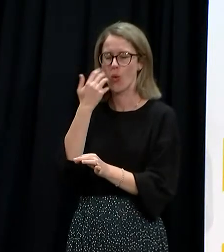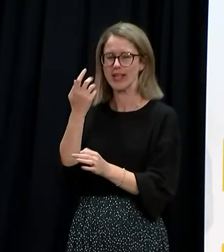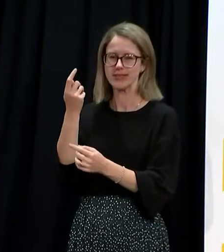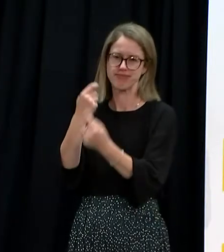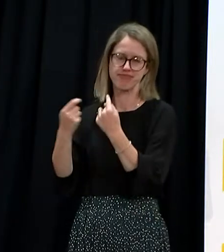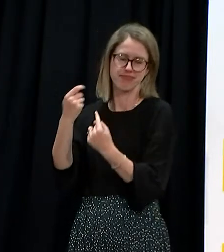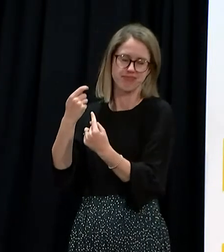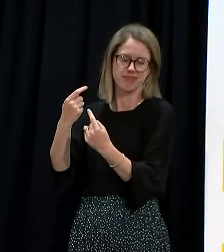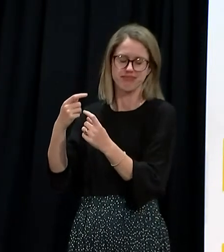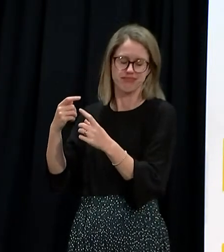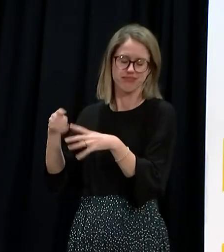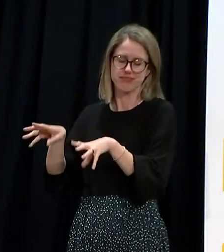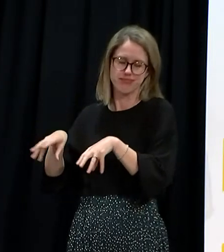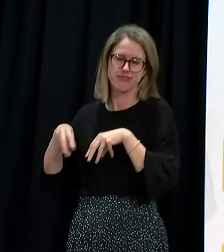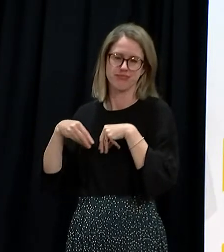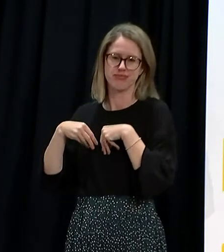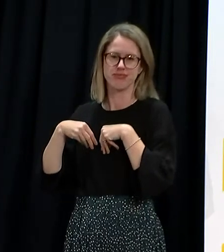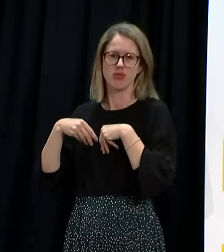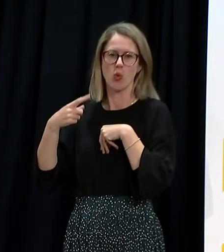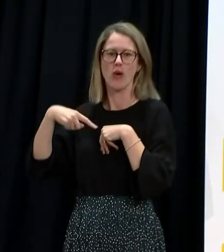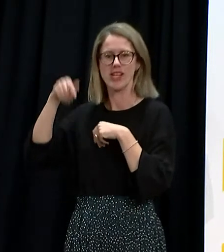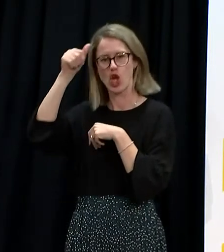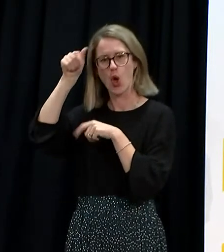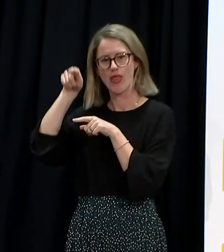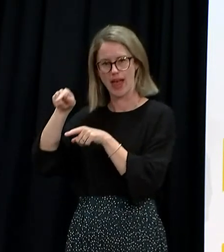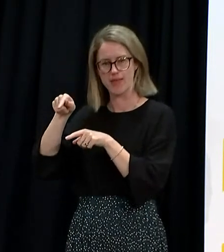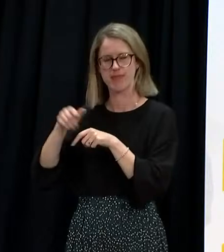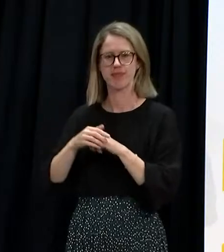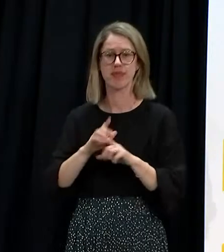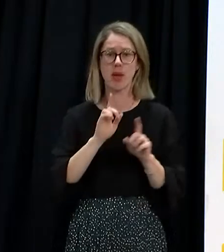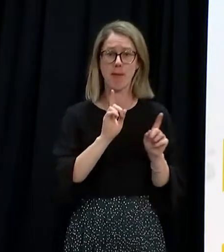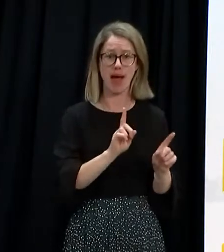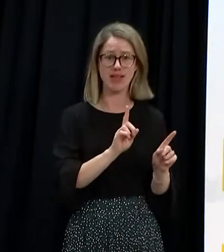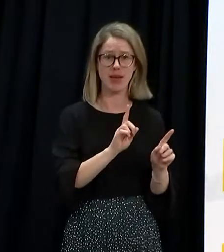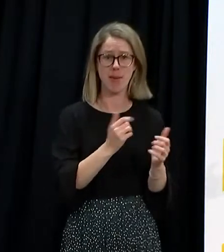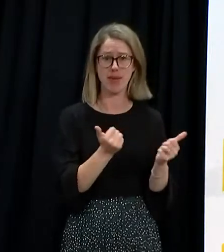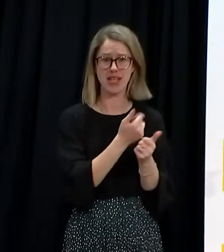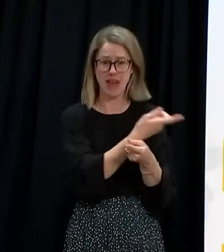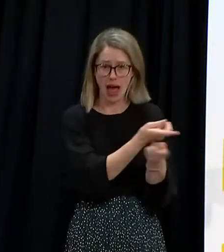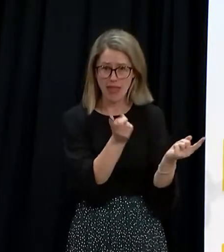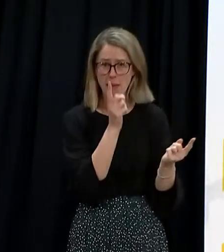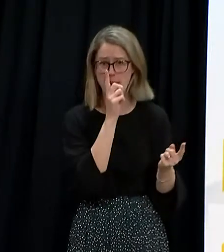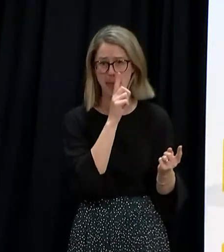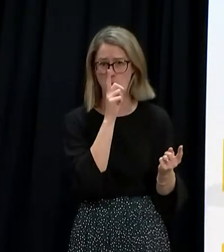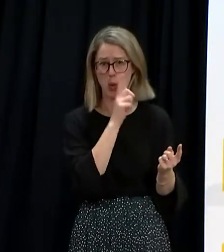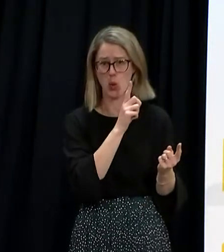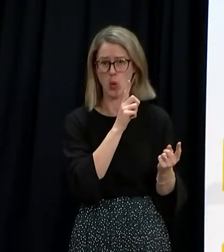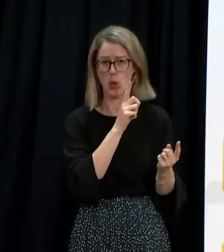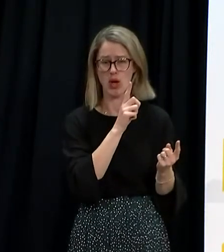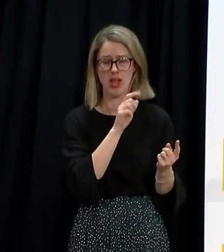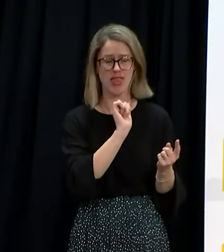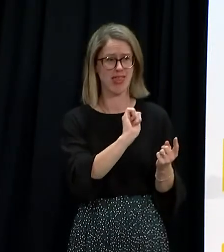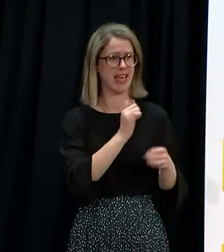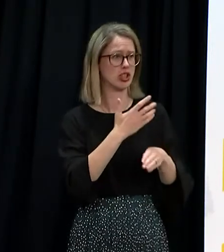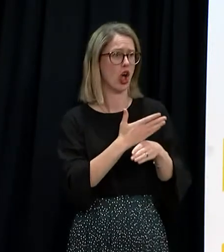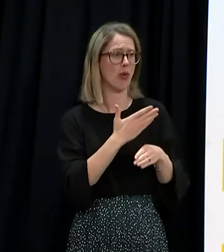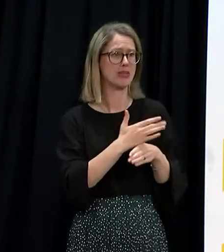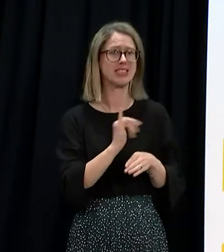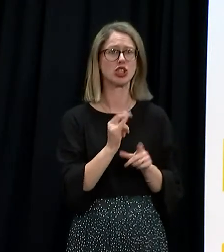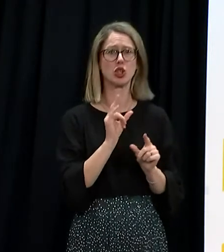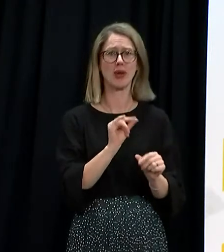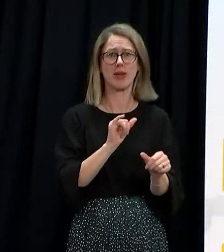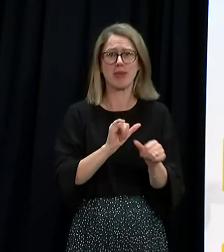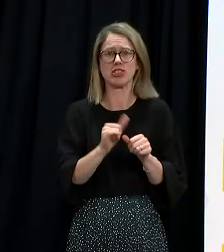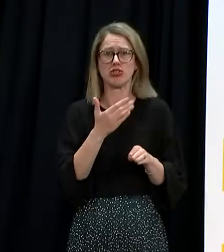the rules of the game, and we come into it with eyes wide open. But for the most part, many other people are in the roles they're in just to do the